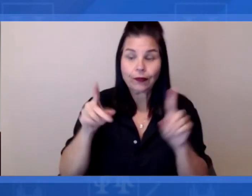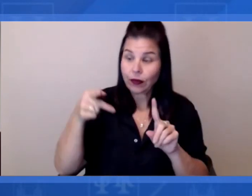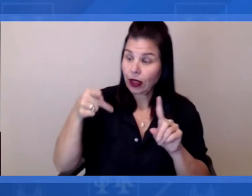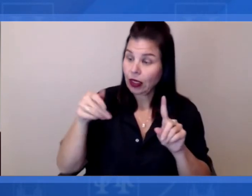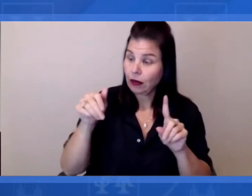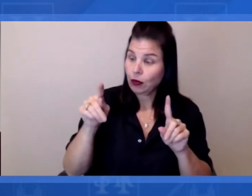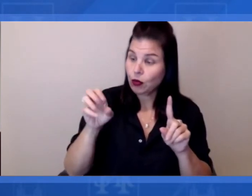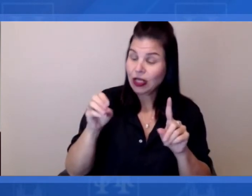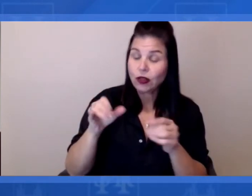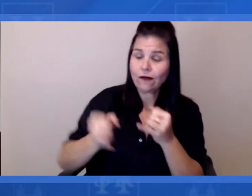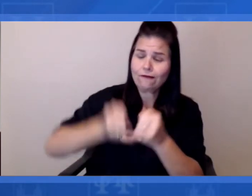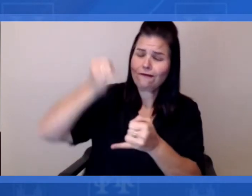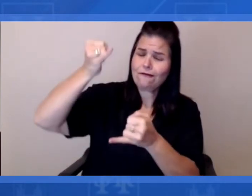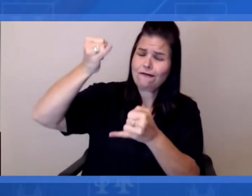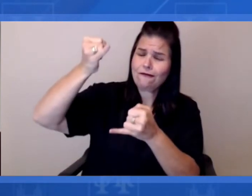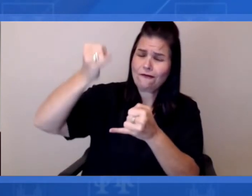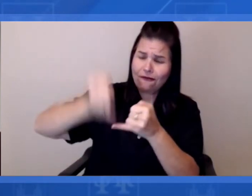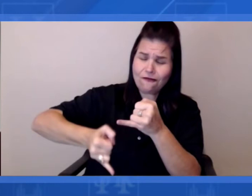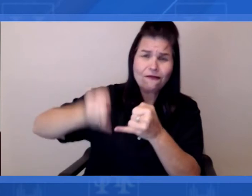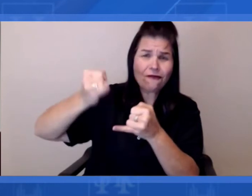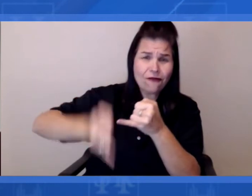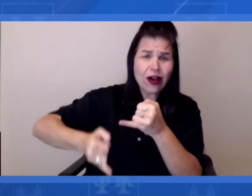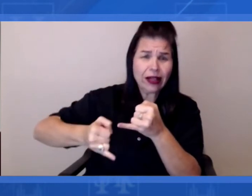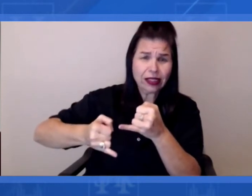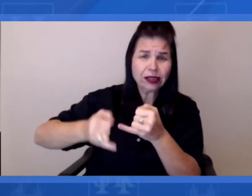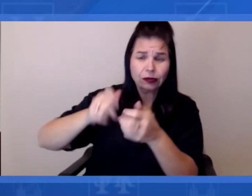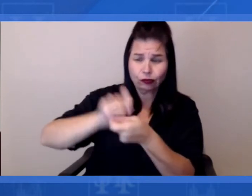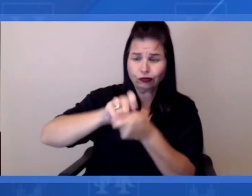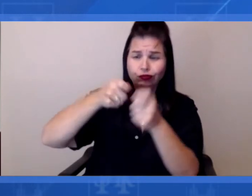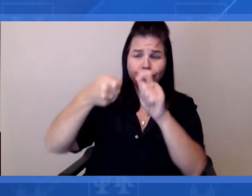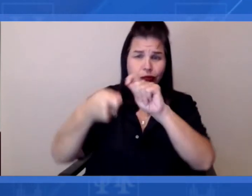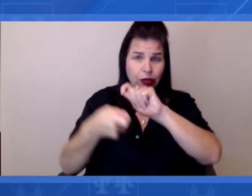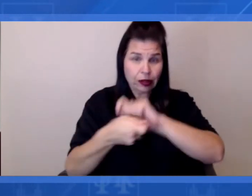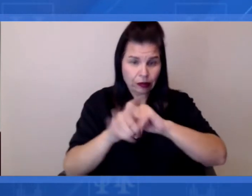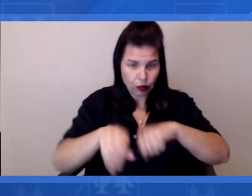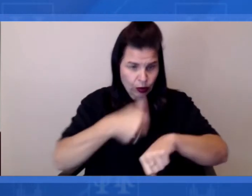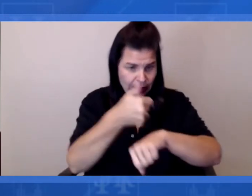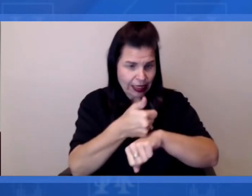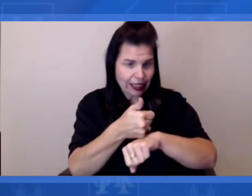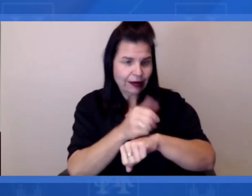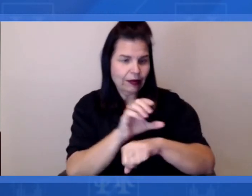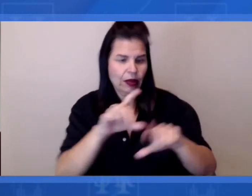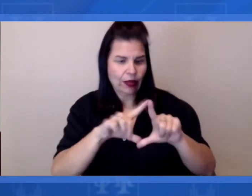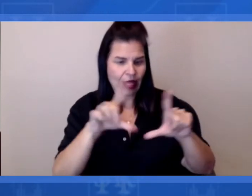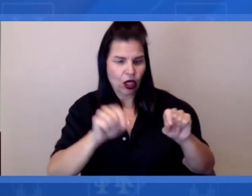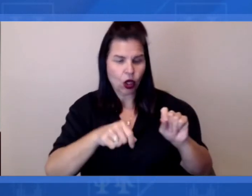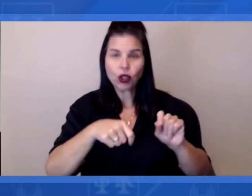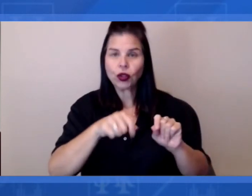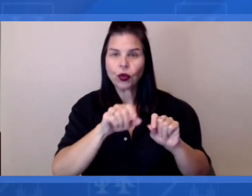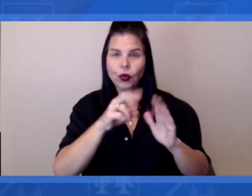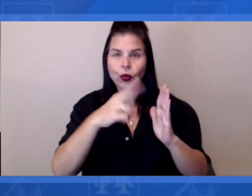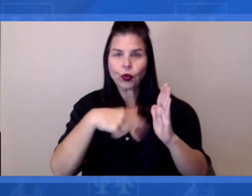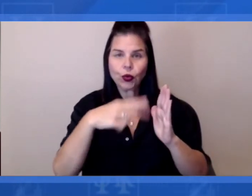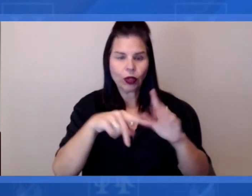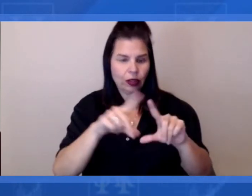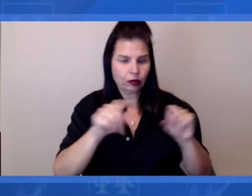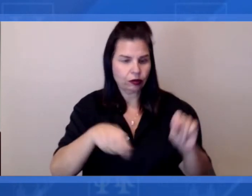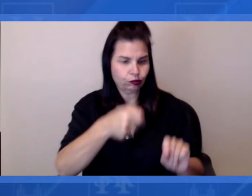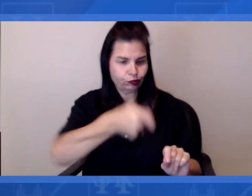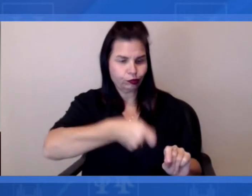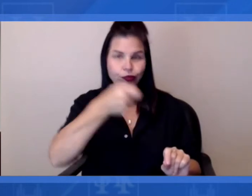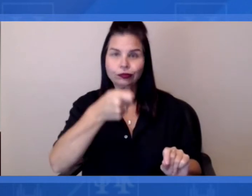Presto finalized the solution to adapt Presto card readers for use on DARTS vehicles in